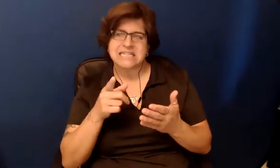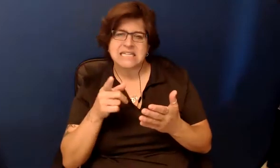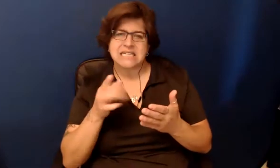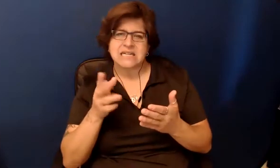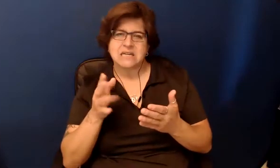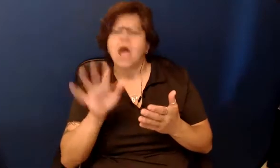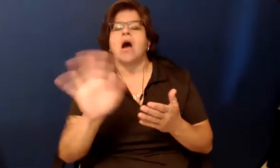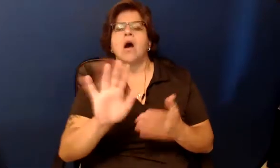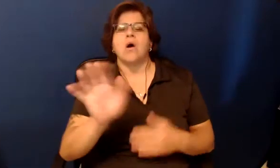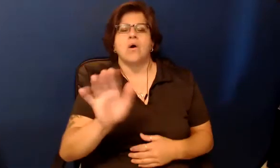how does it read, where it says,